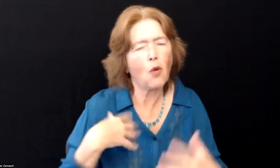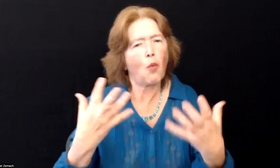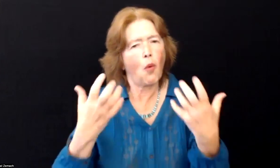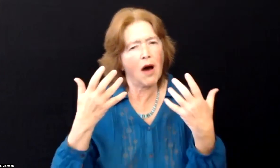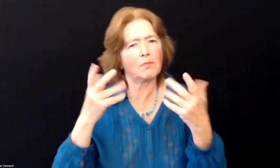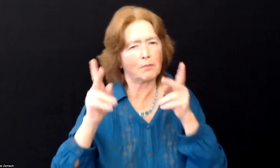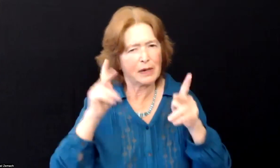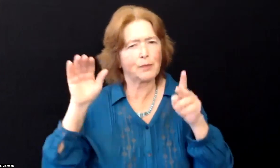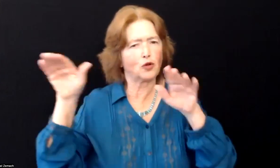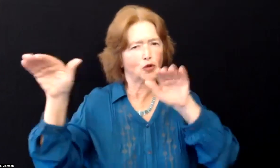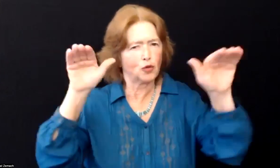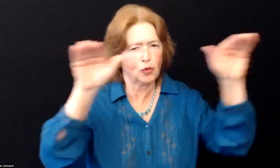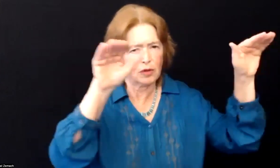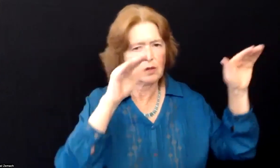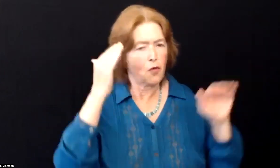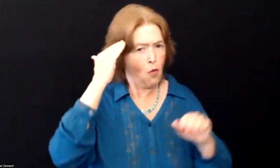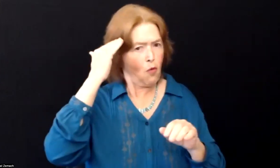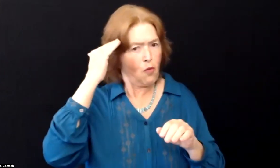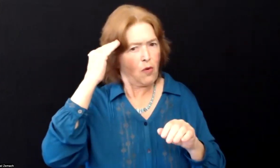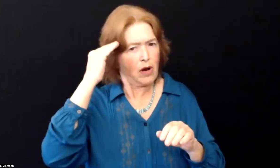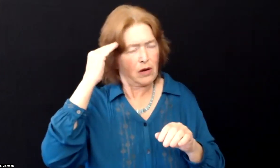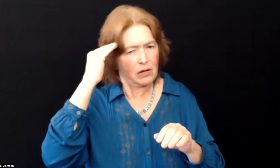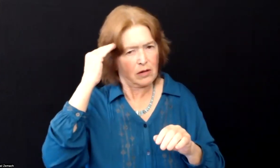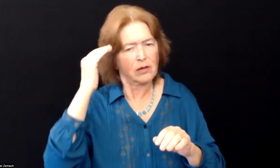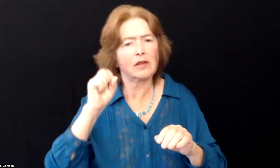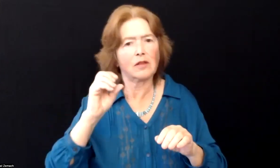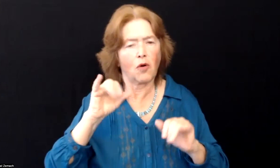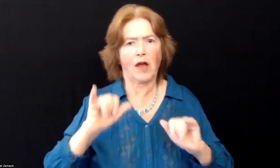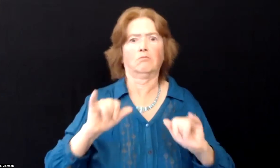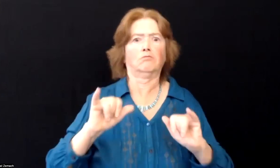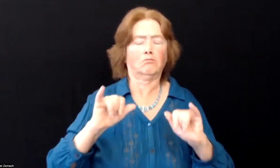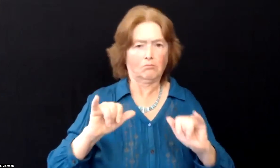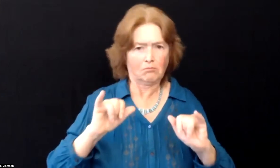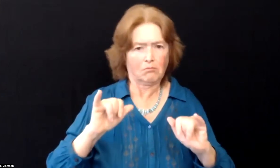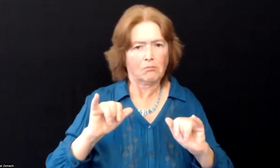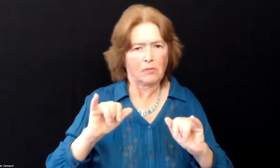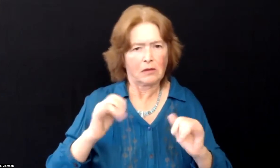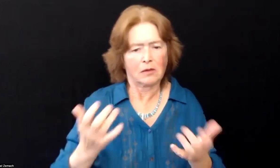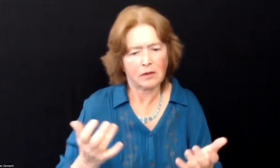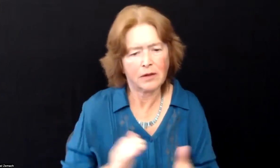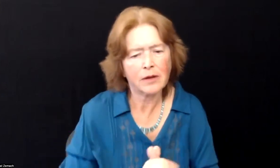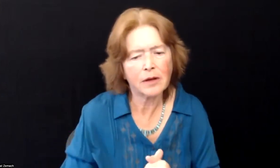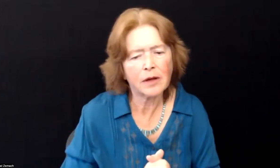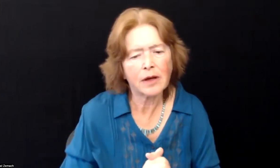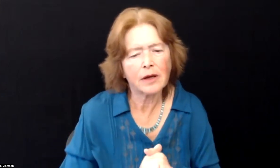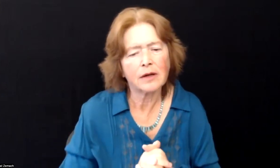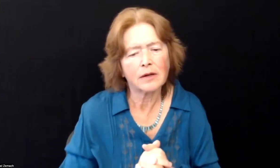I want to raise awareness about situations like this that